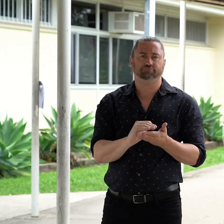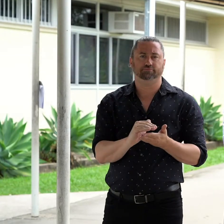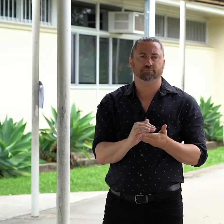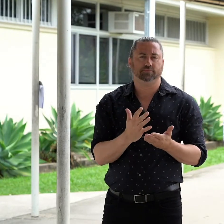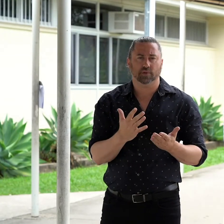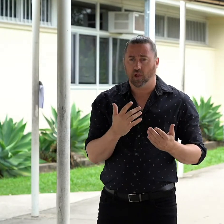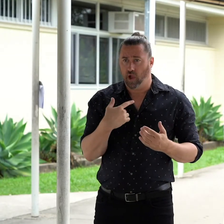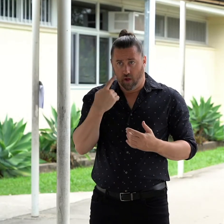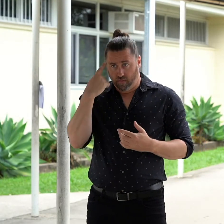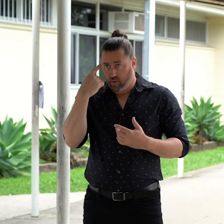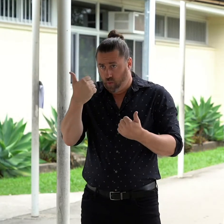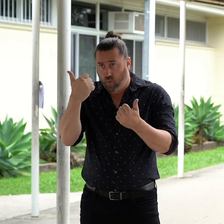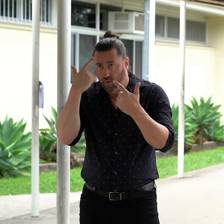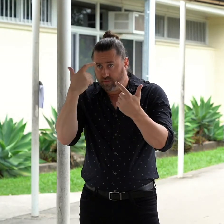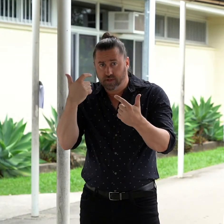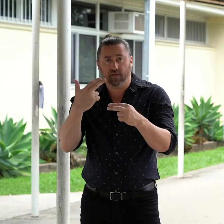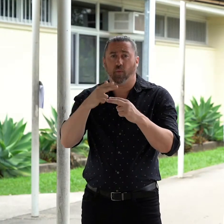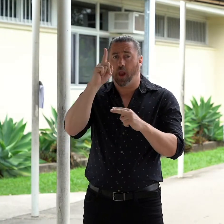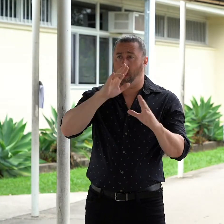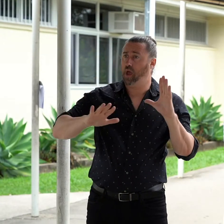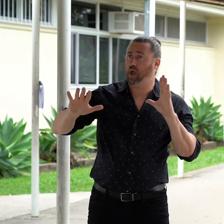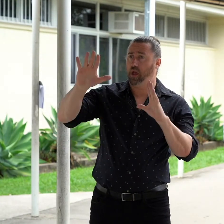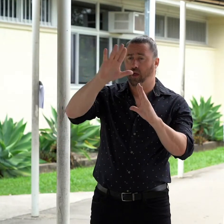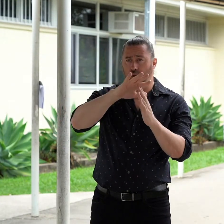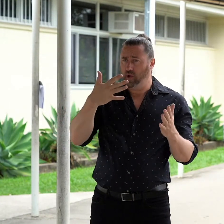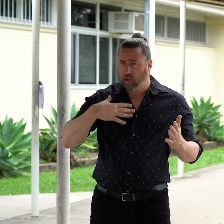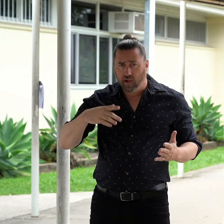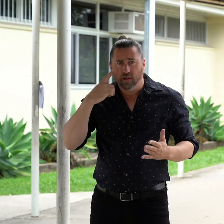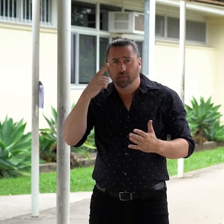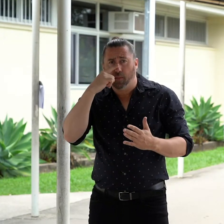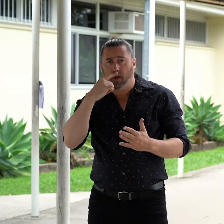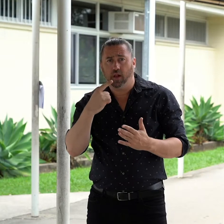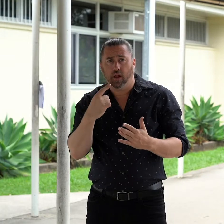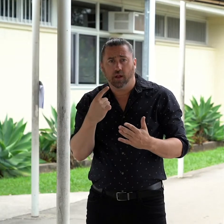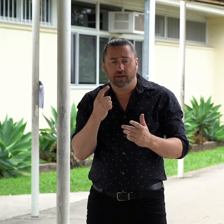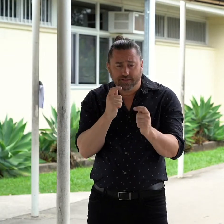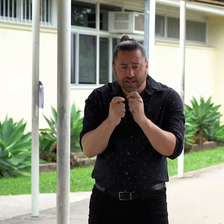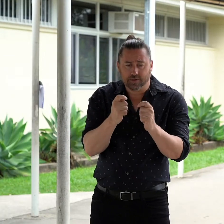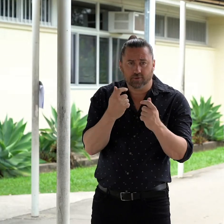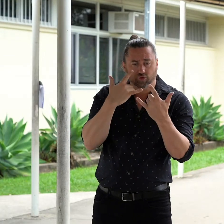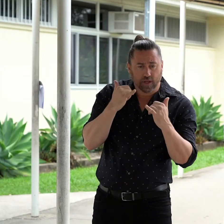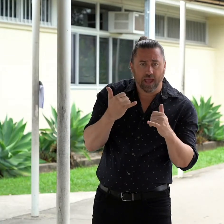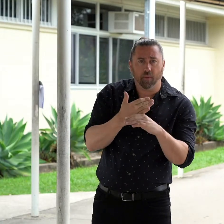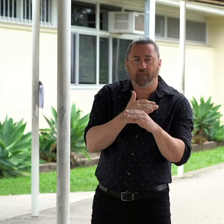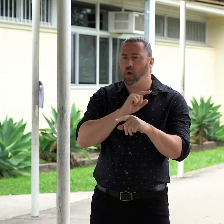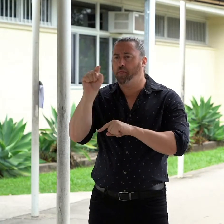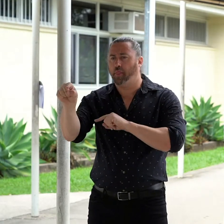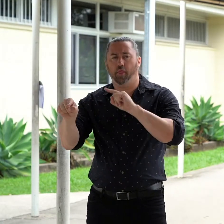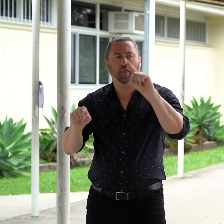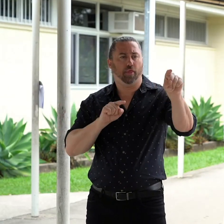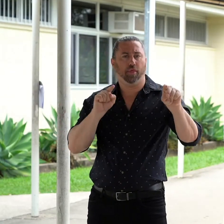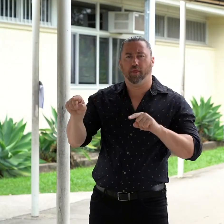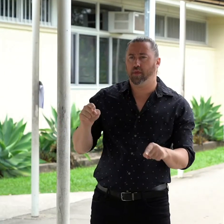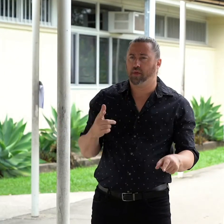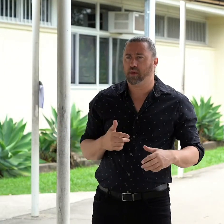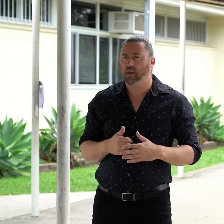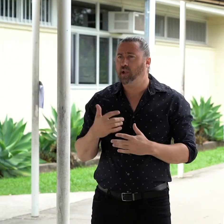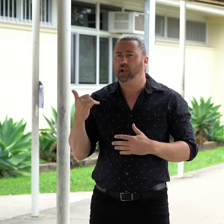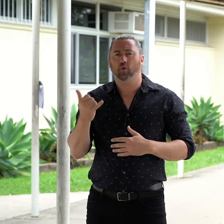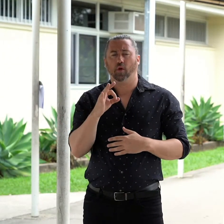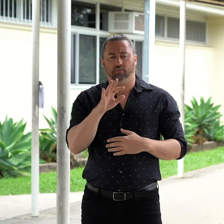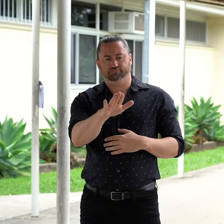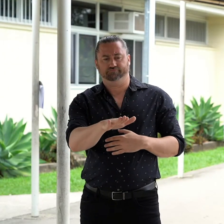would be sensible in the current environment where we want to see people getting tested. It shouldn't be a matter of whether someone can afford